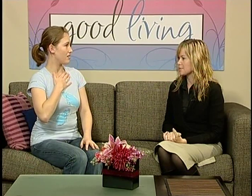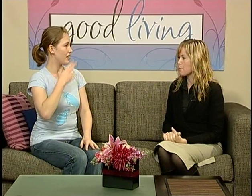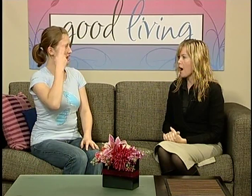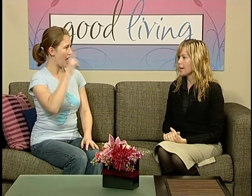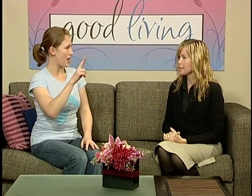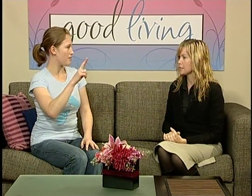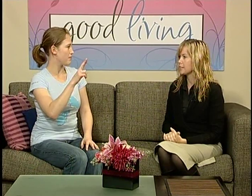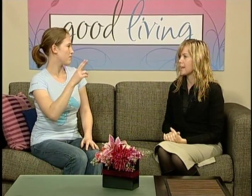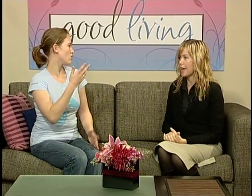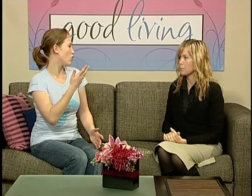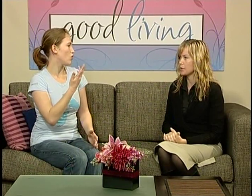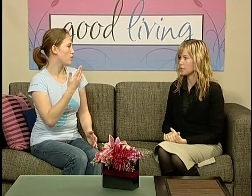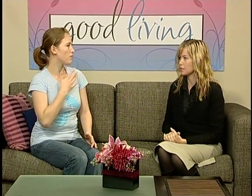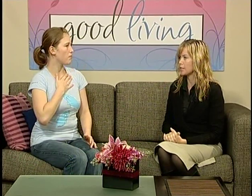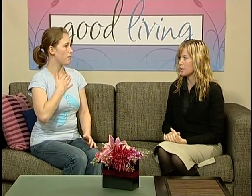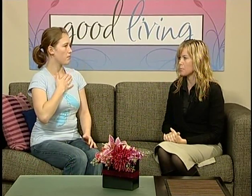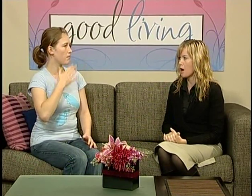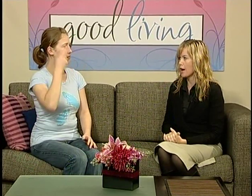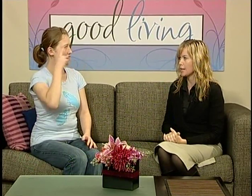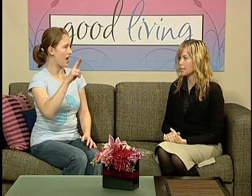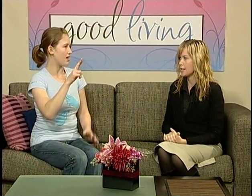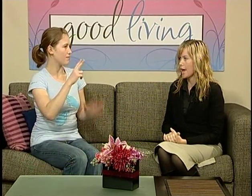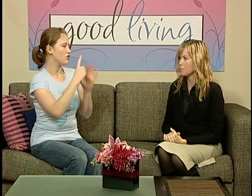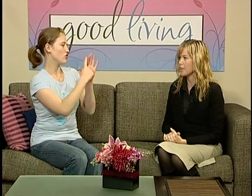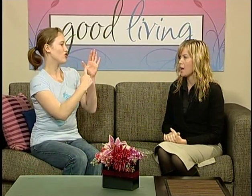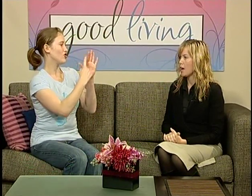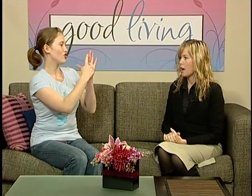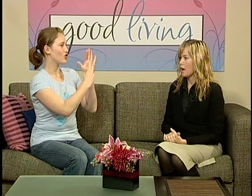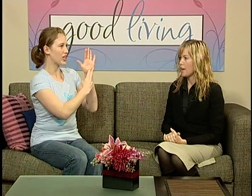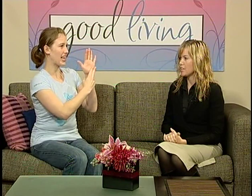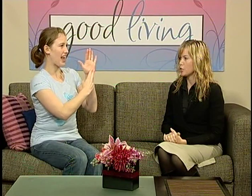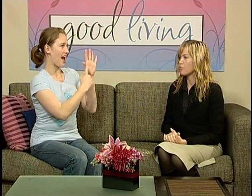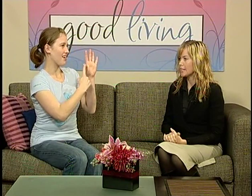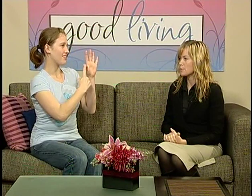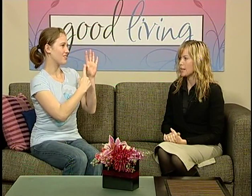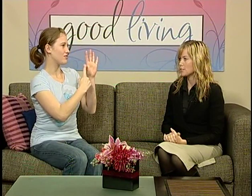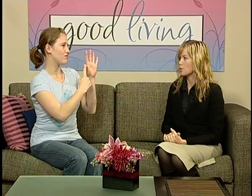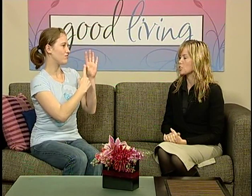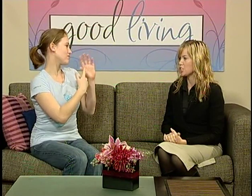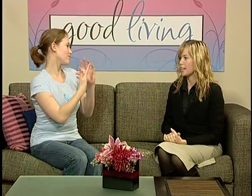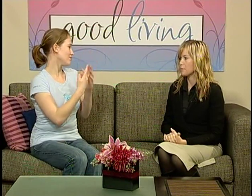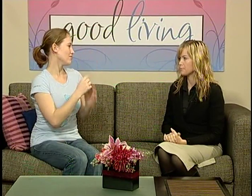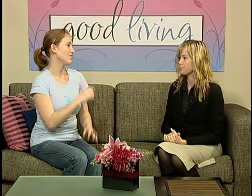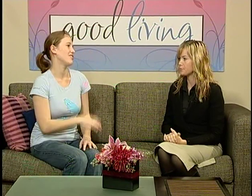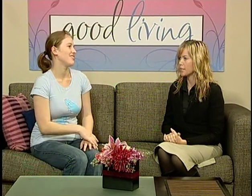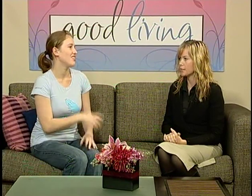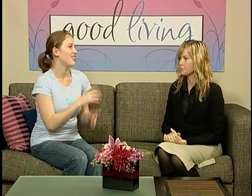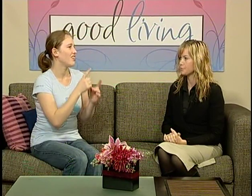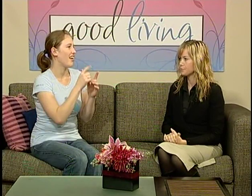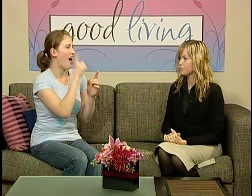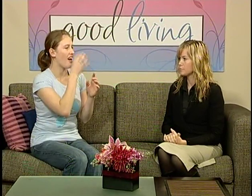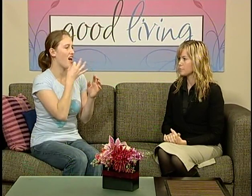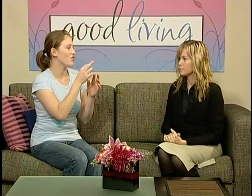This is my name. Yeah, So my name. And then you finger spell it, so it's Jenna.